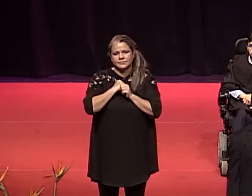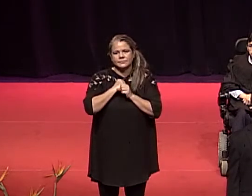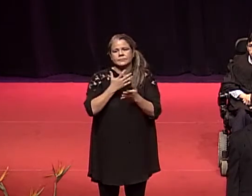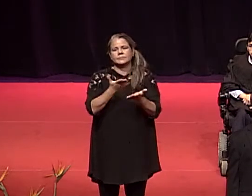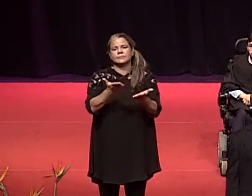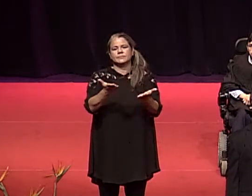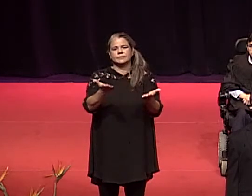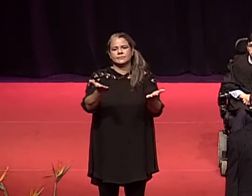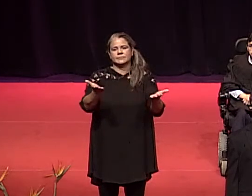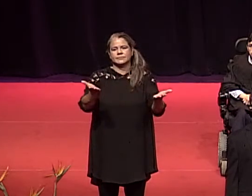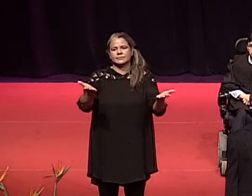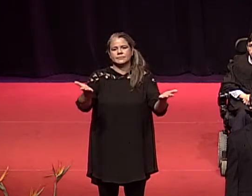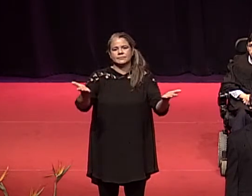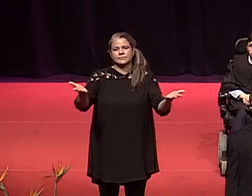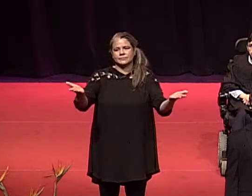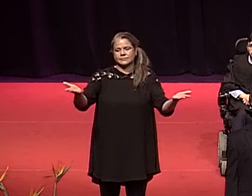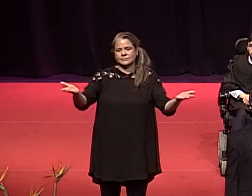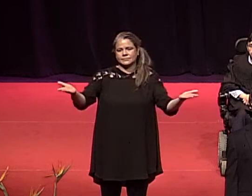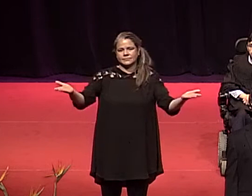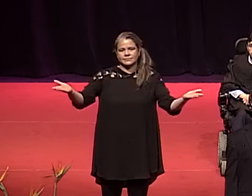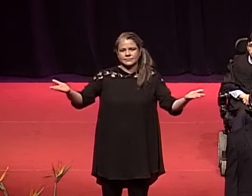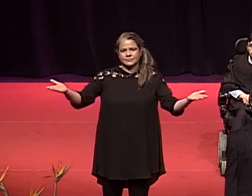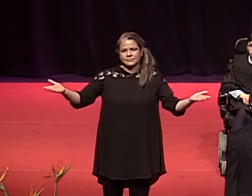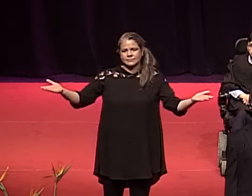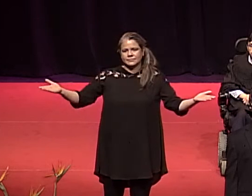guard for